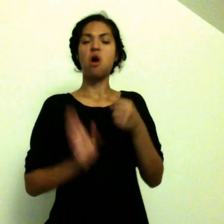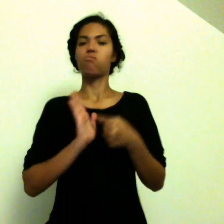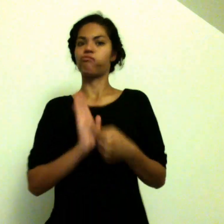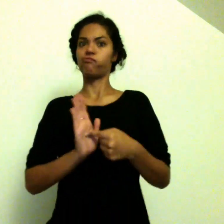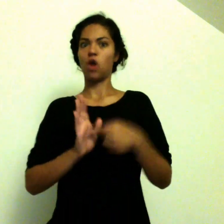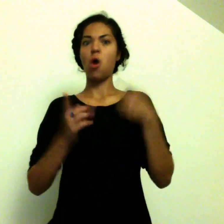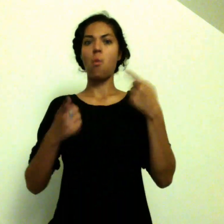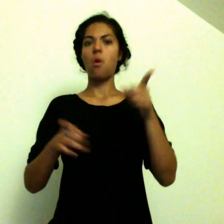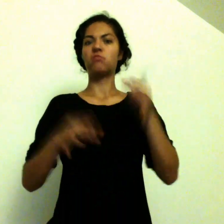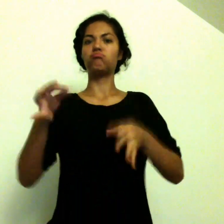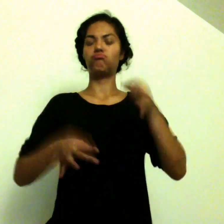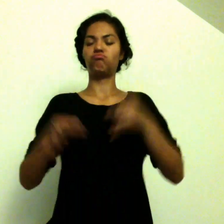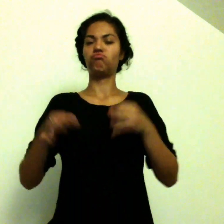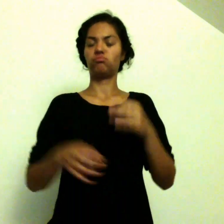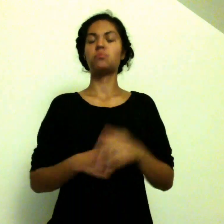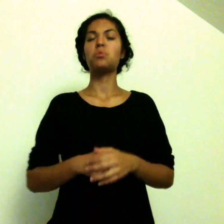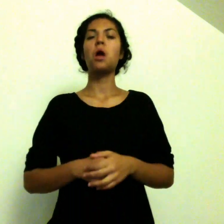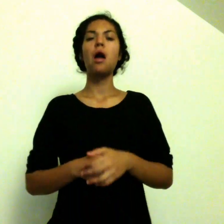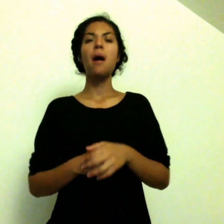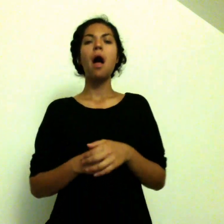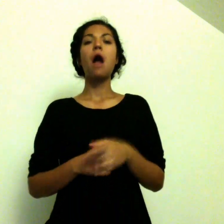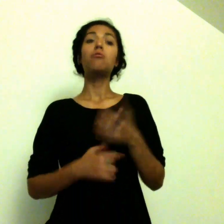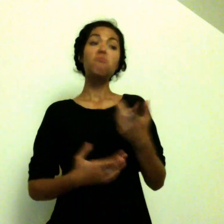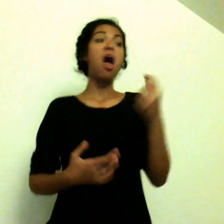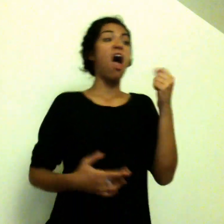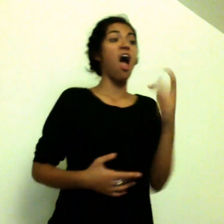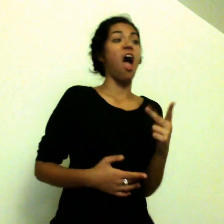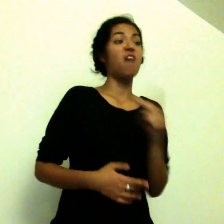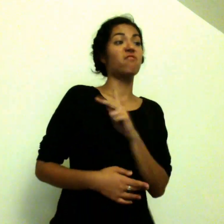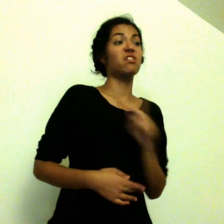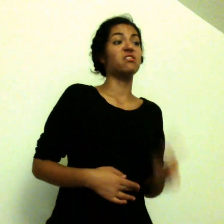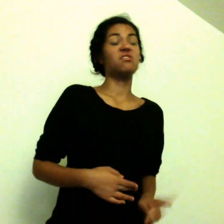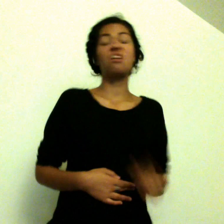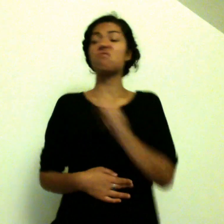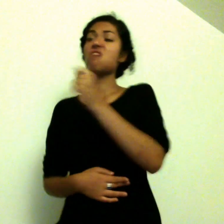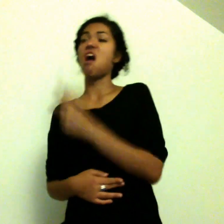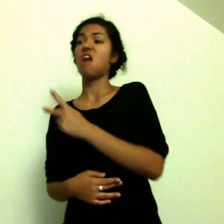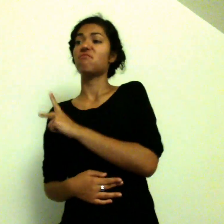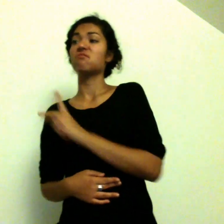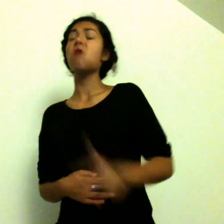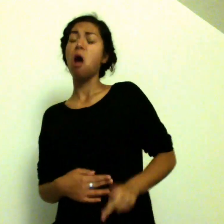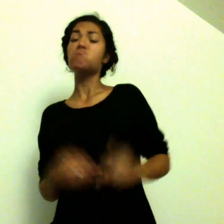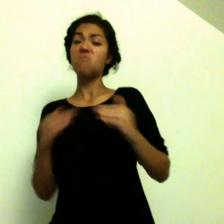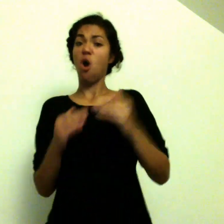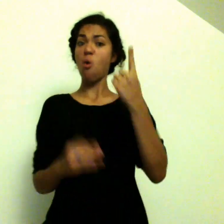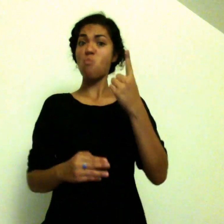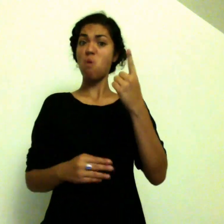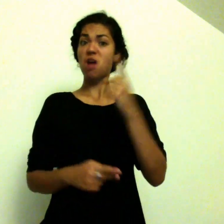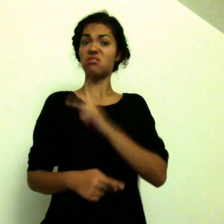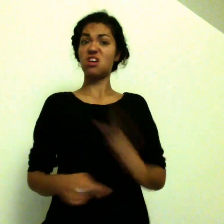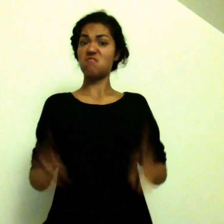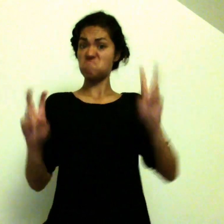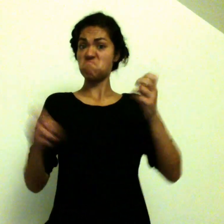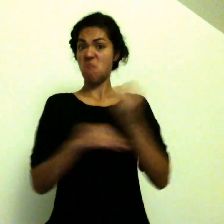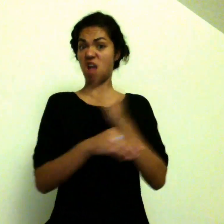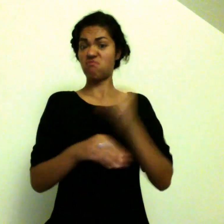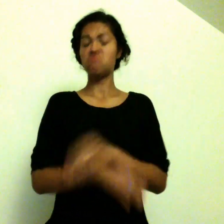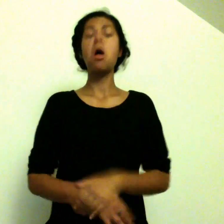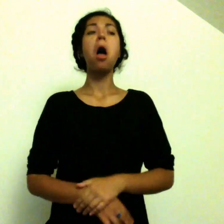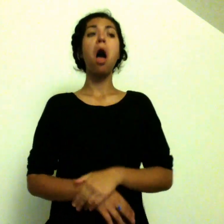a sovereign make one sovereign. It is obviously untrue that half a baby and half a baby make one baby. Let the sword